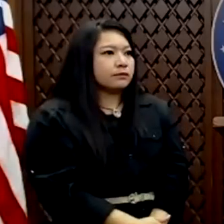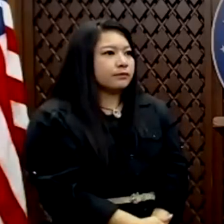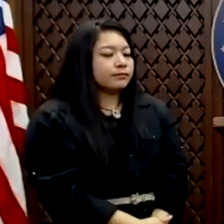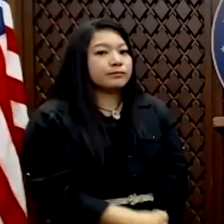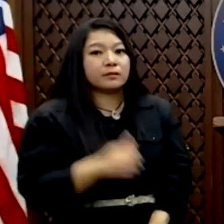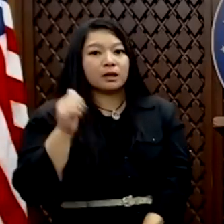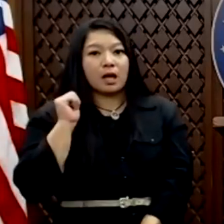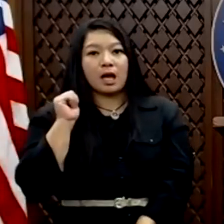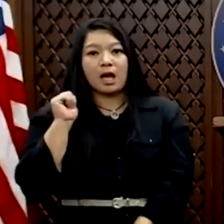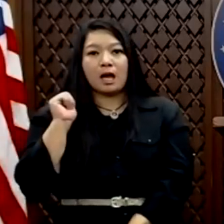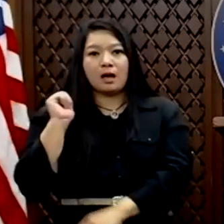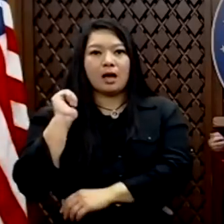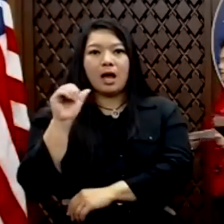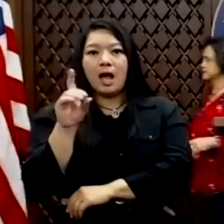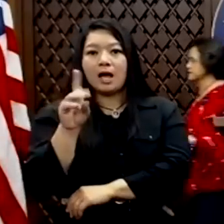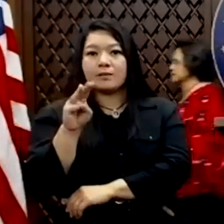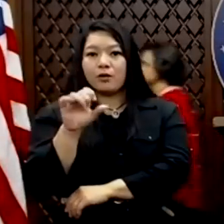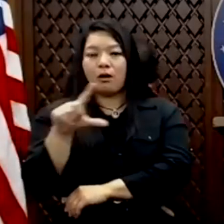So, Admiral?